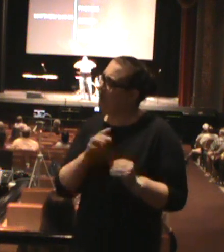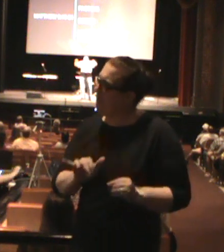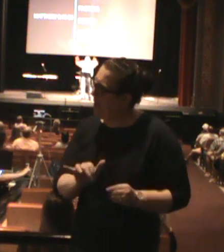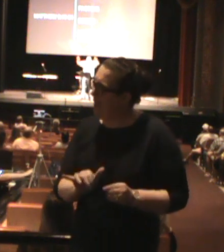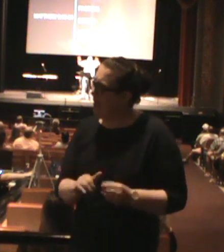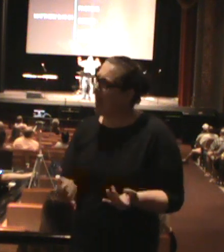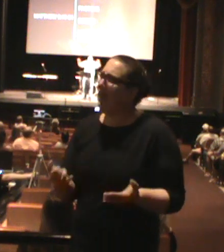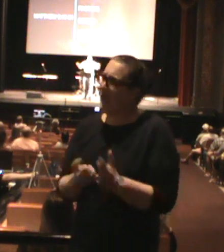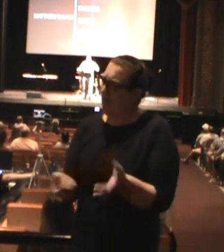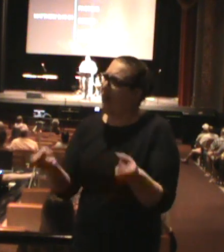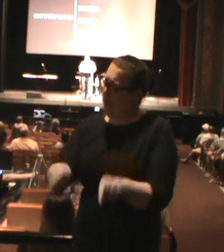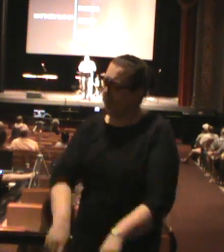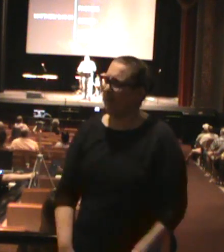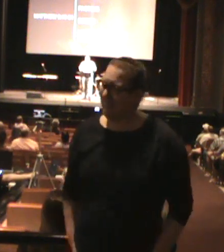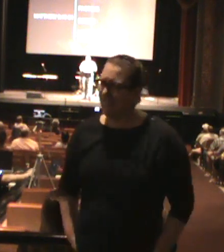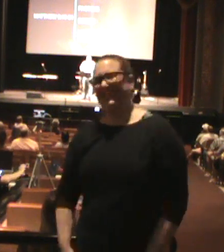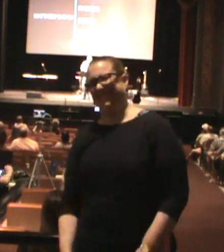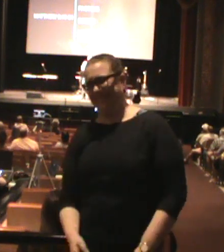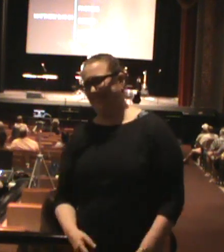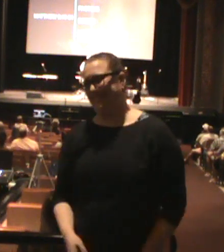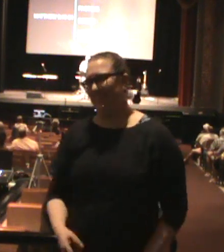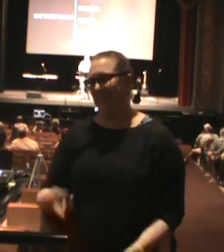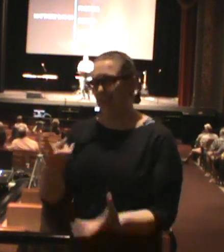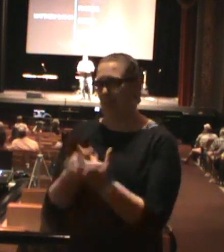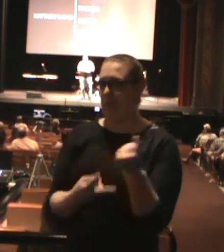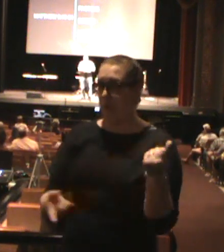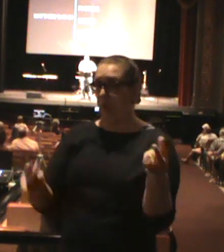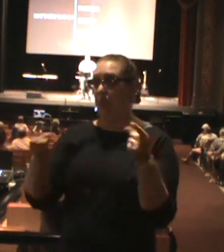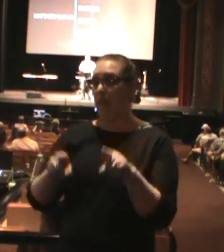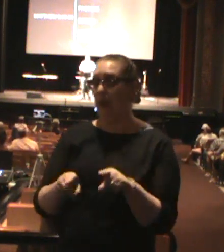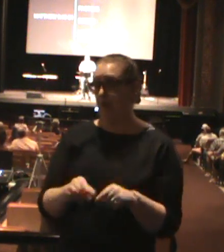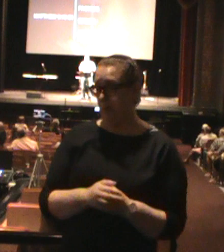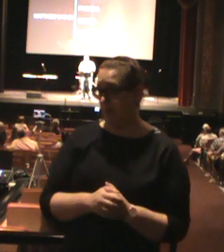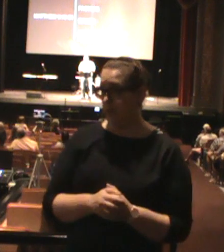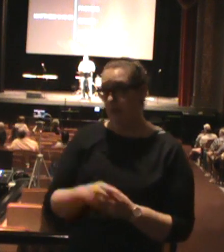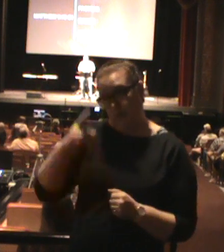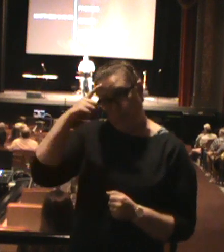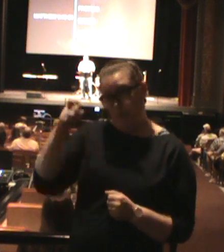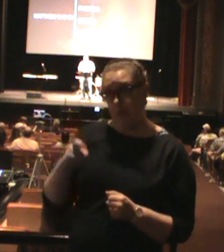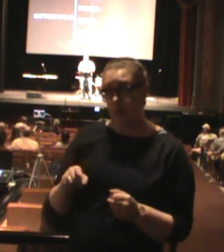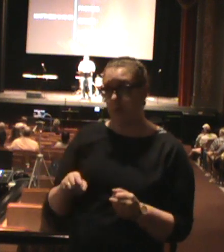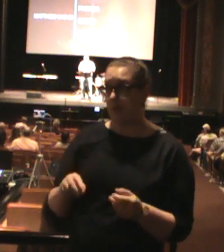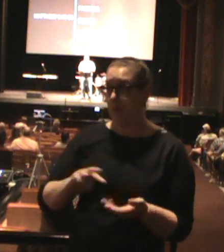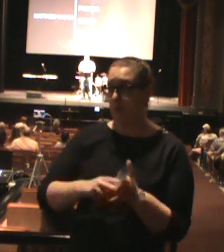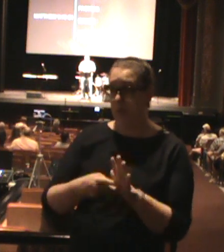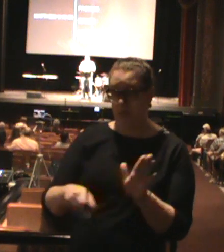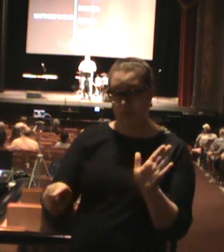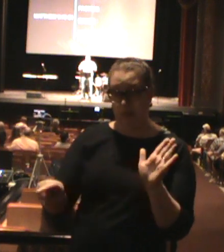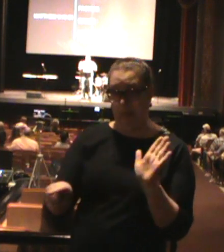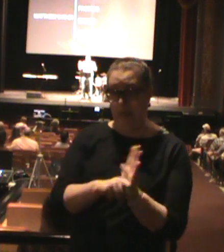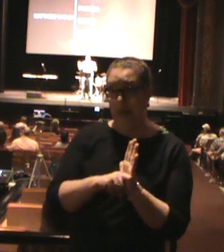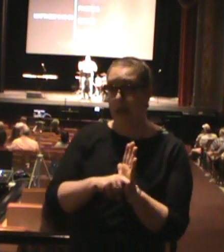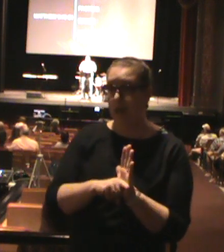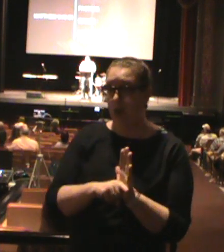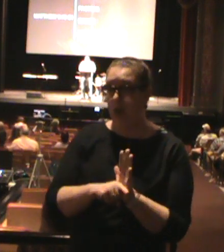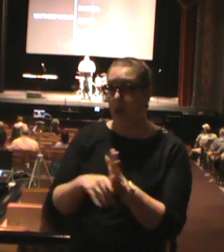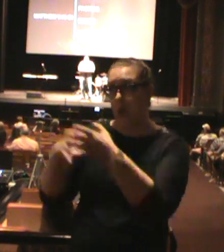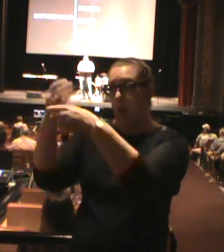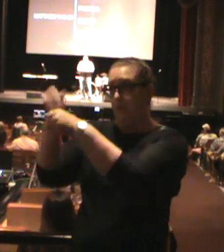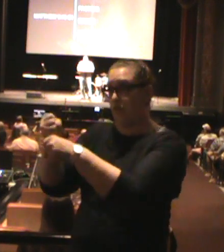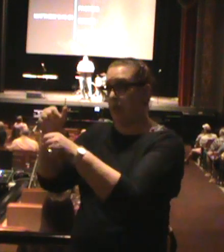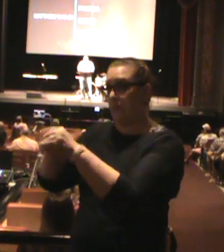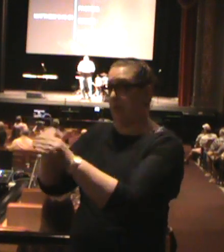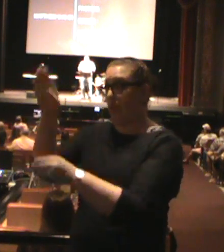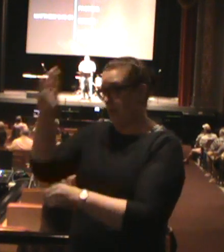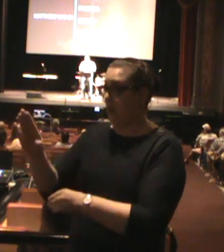look, both come about due to a lack of trust in God. All this comes about is a lack of